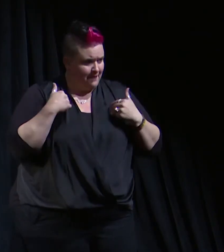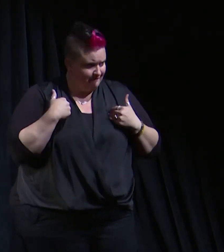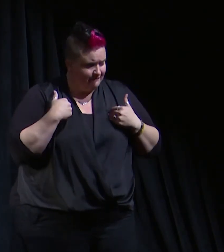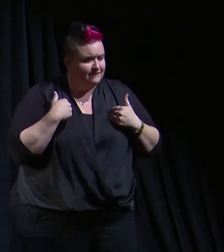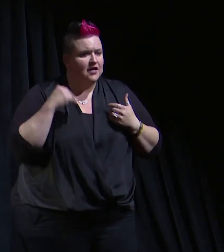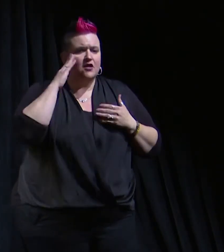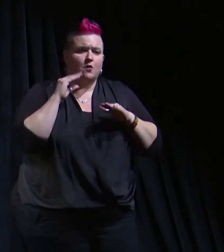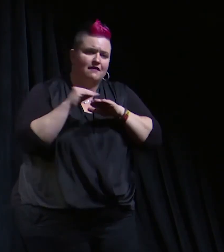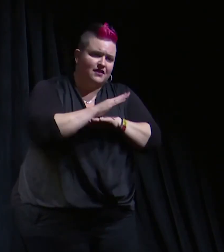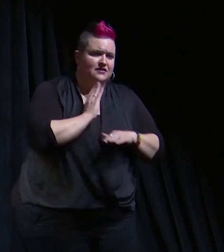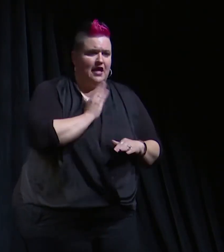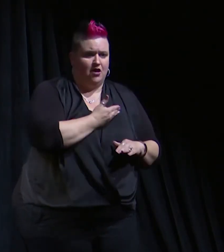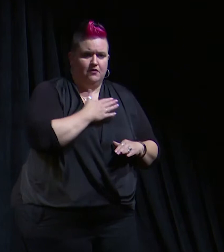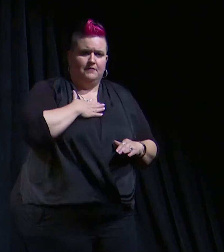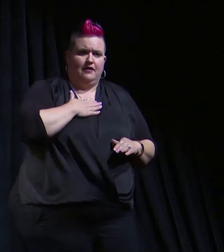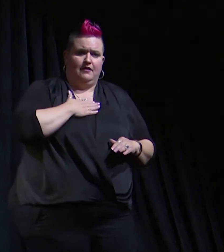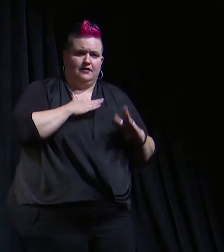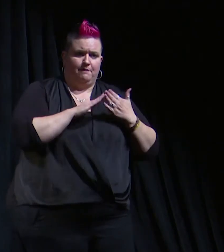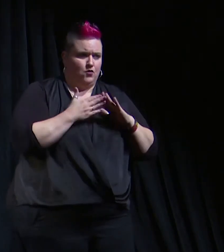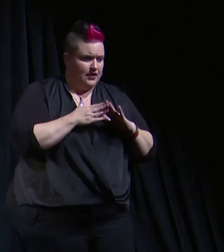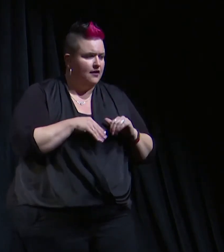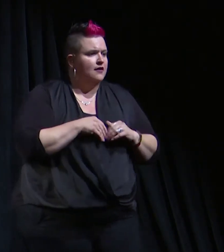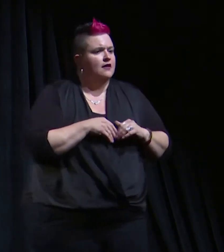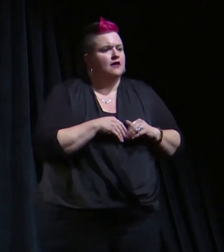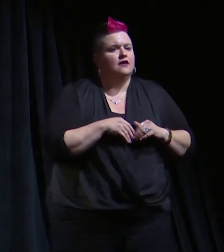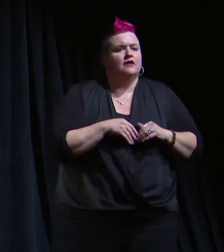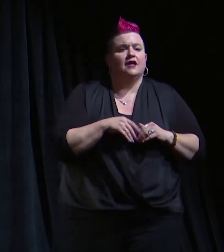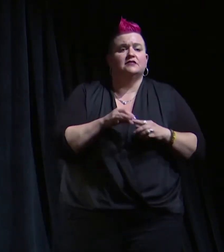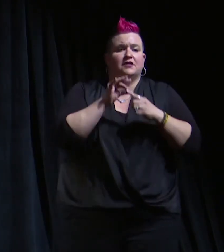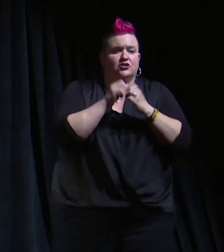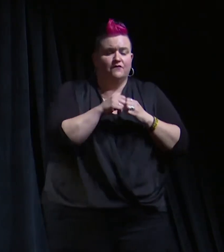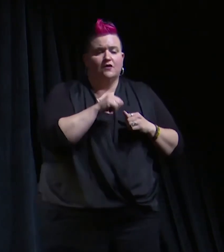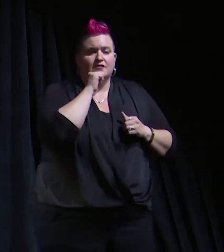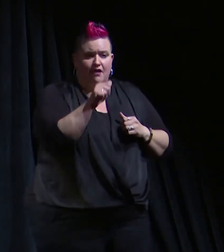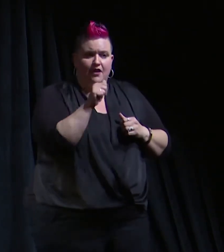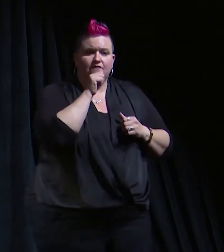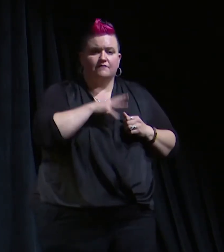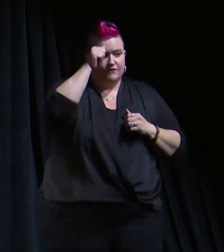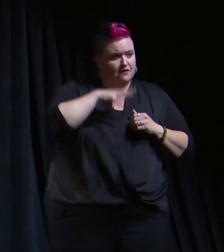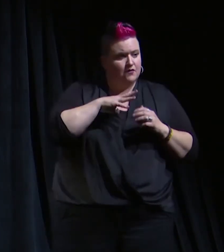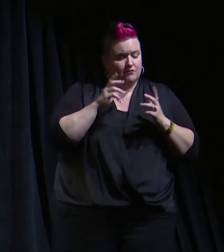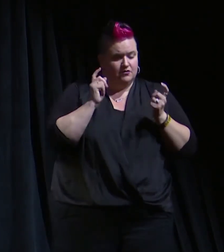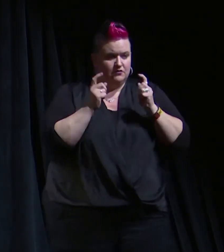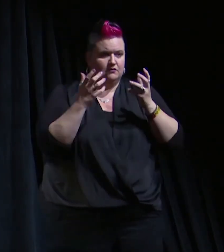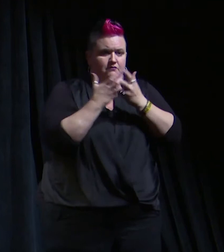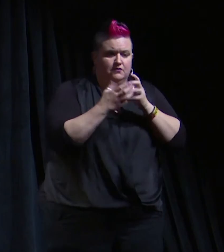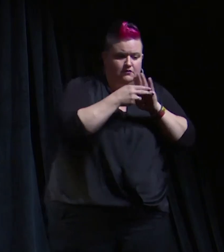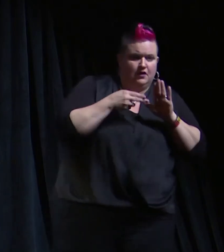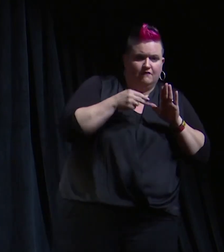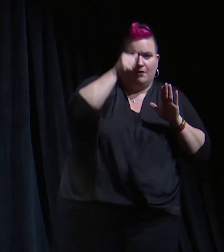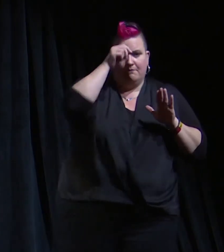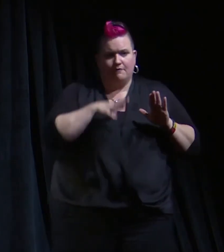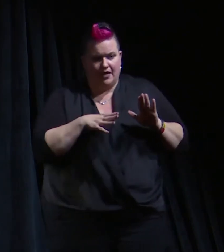inflicts on my community, women, gender nonconforming folks, men,